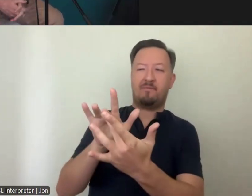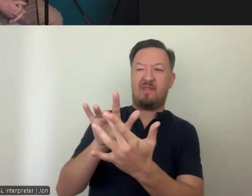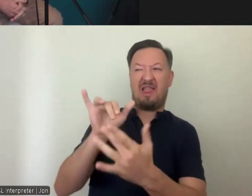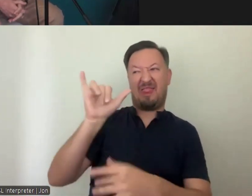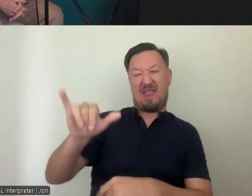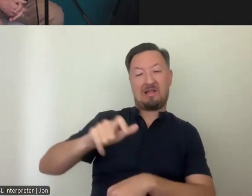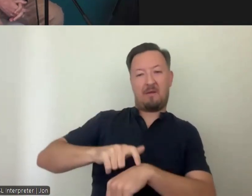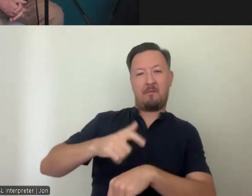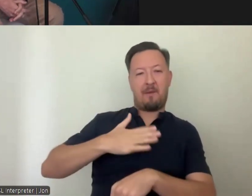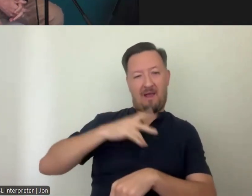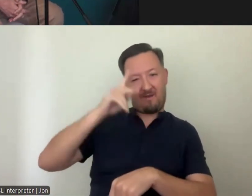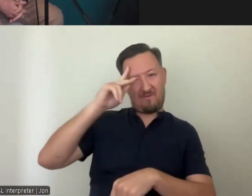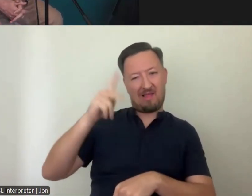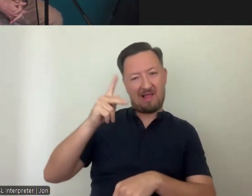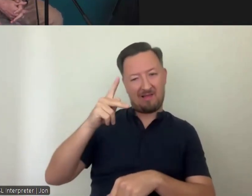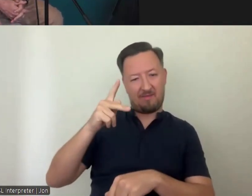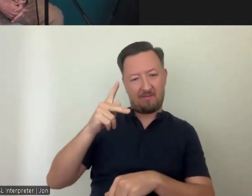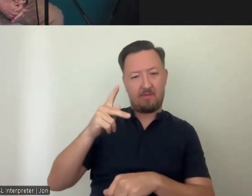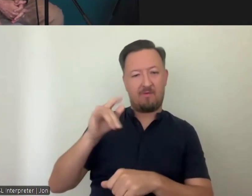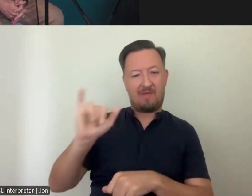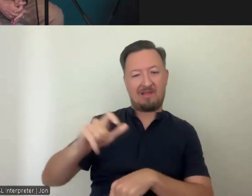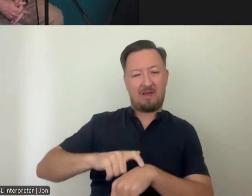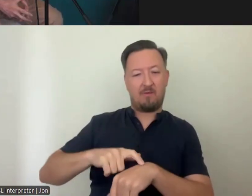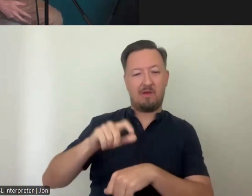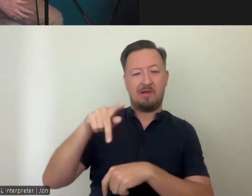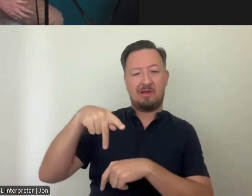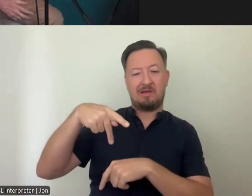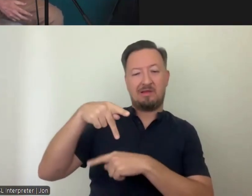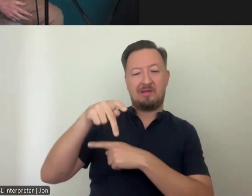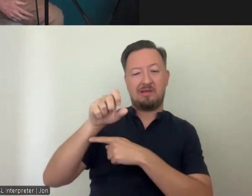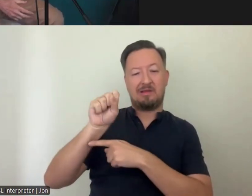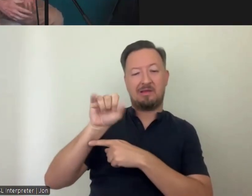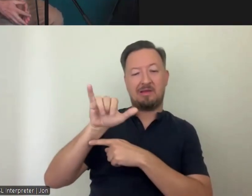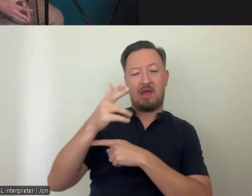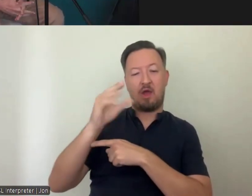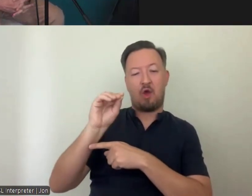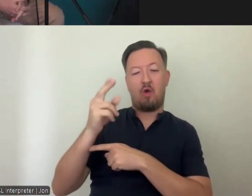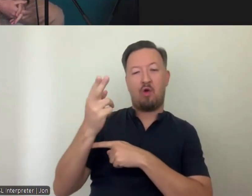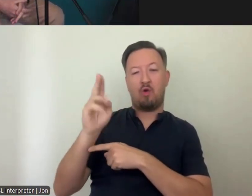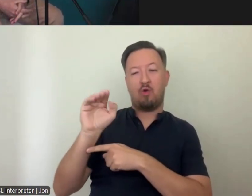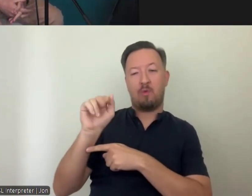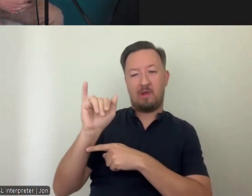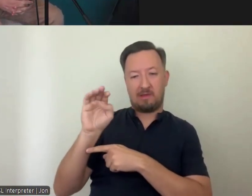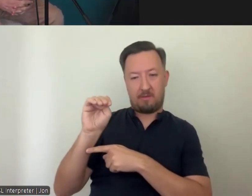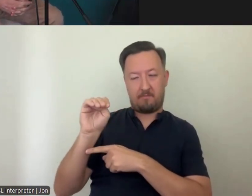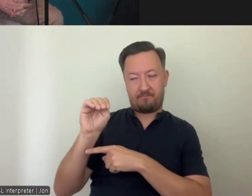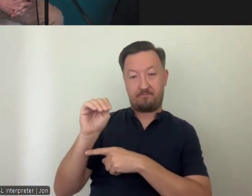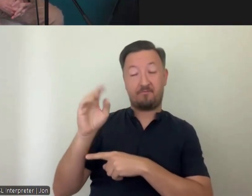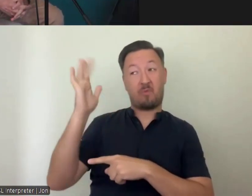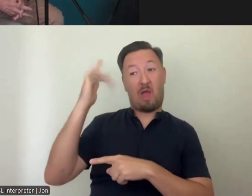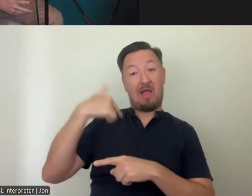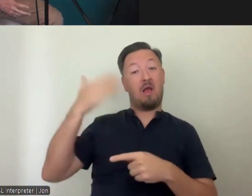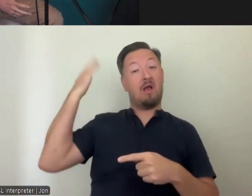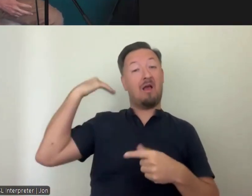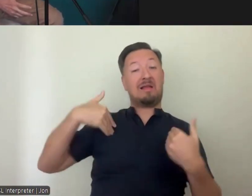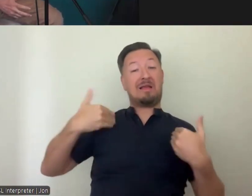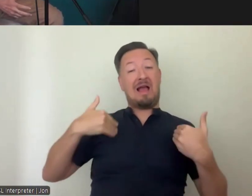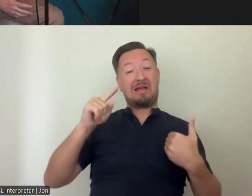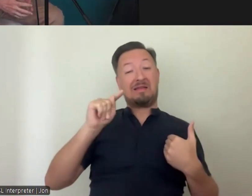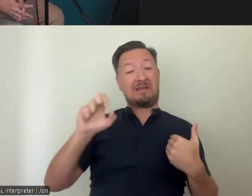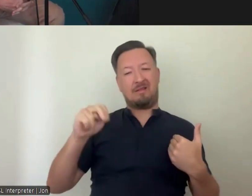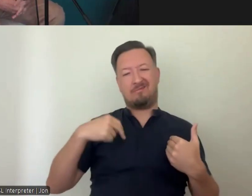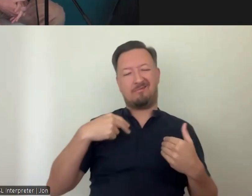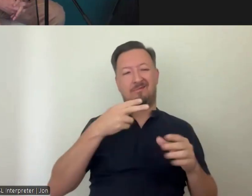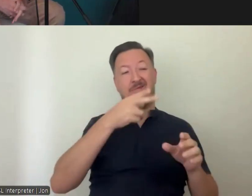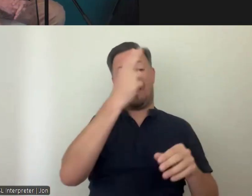time, which was psychohumanism. Because I left the Catholic Church when I was a teenager, and ever since then,